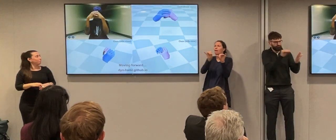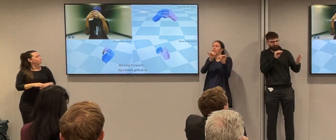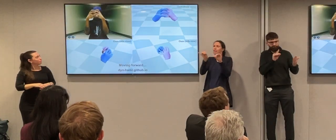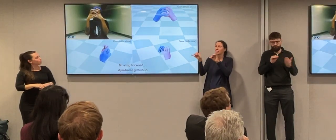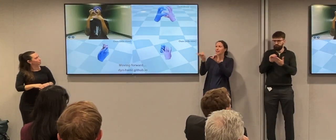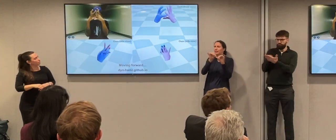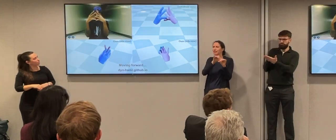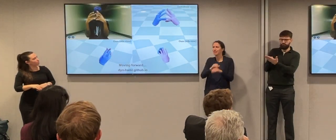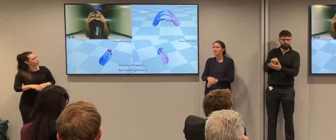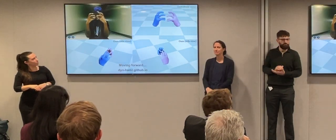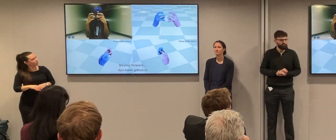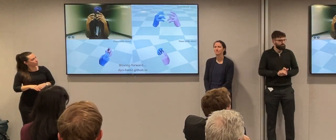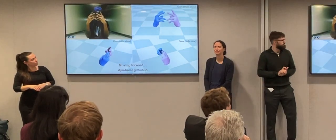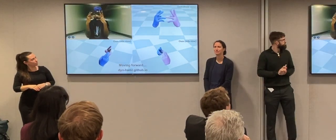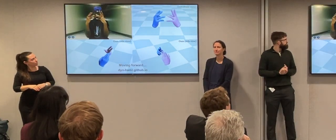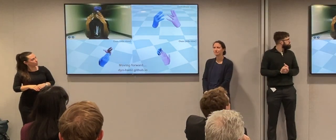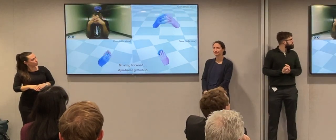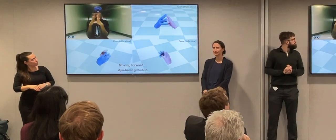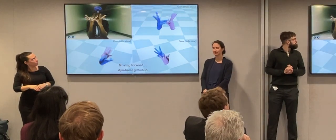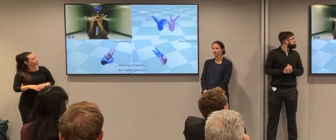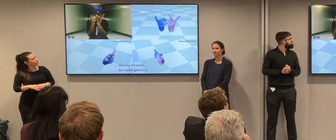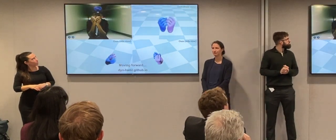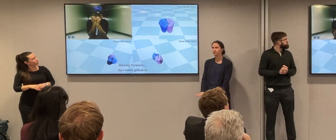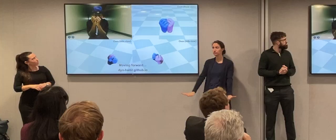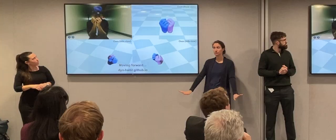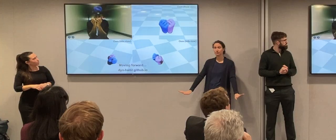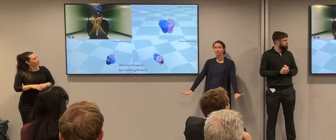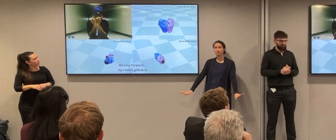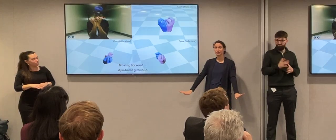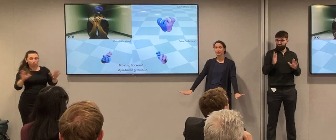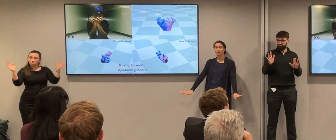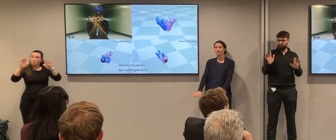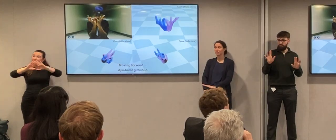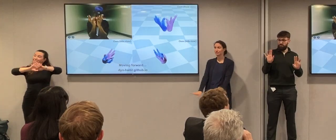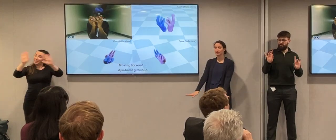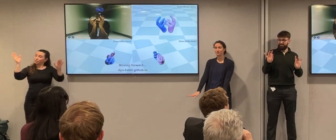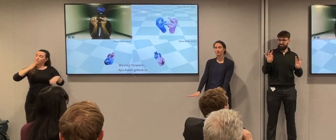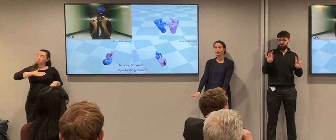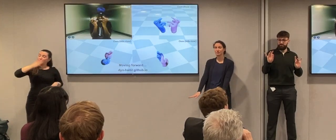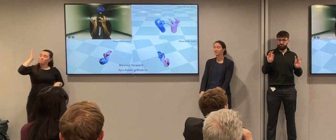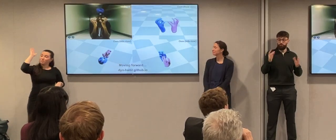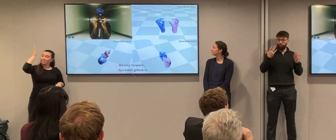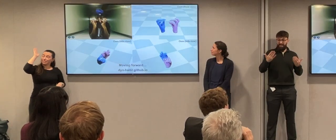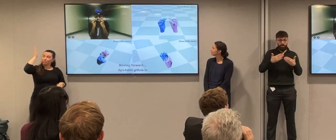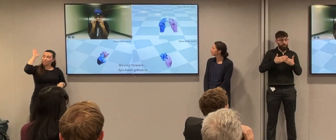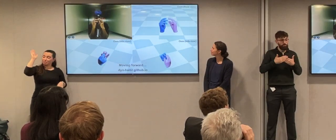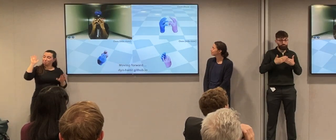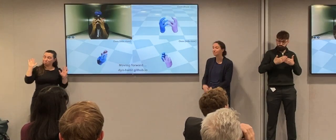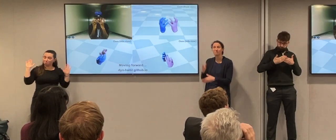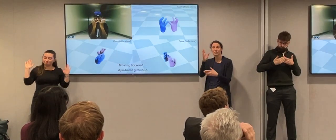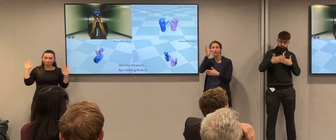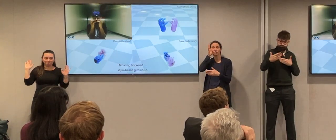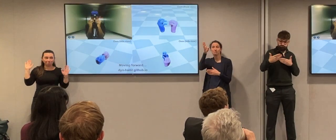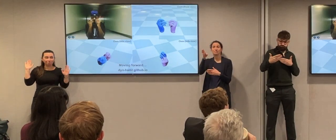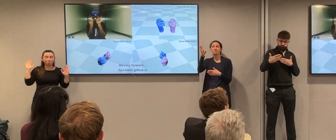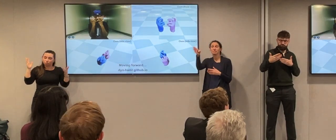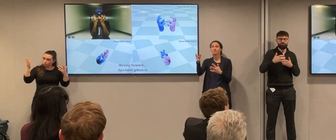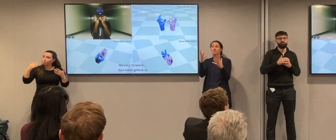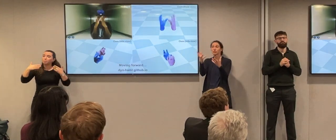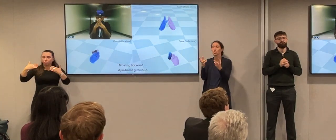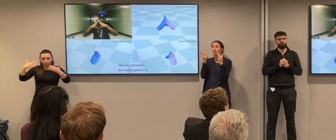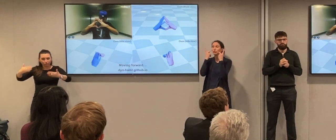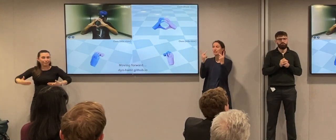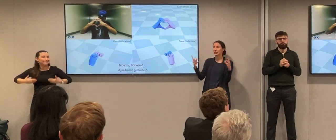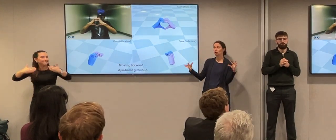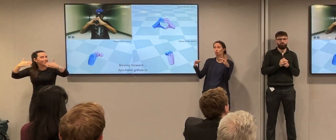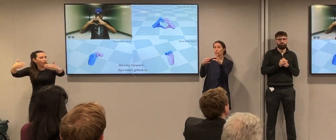Okay, so that's all. That's what I wanted to present. And moving forward, we really want to seek a